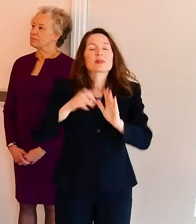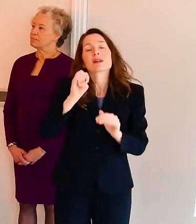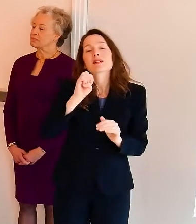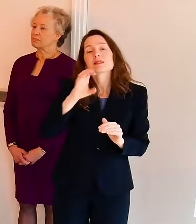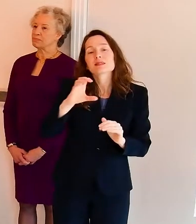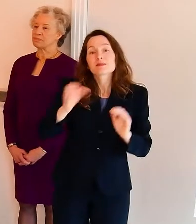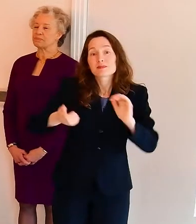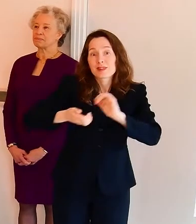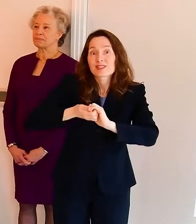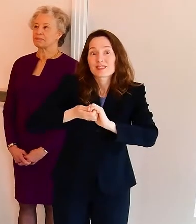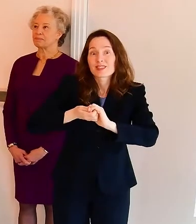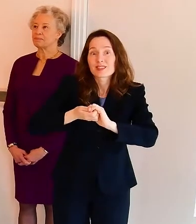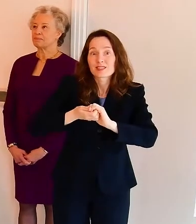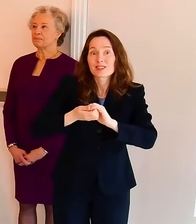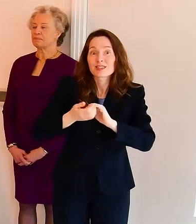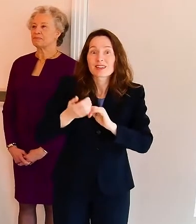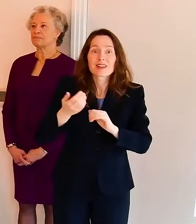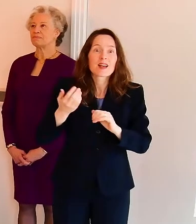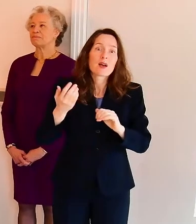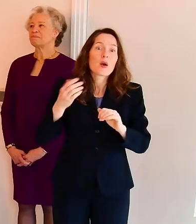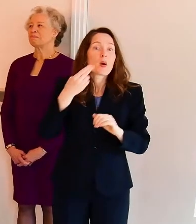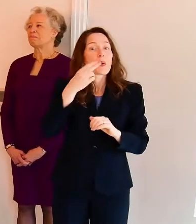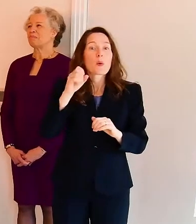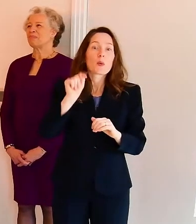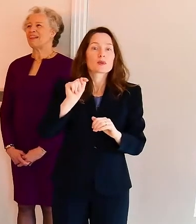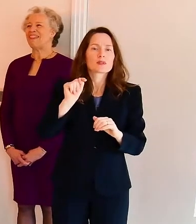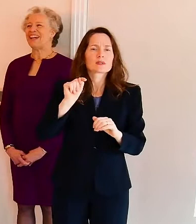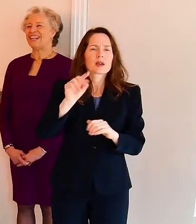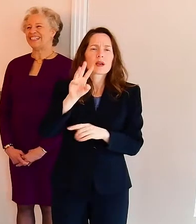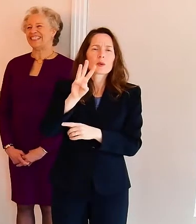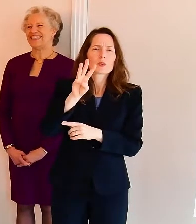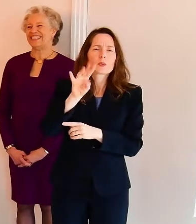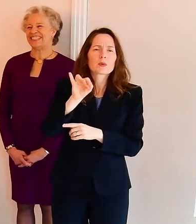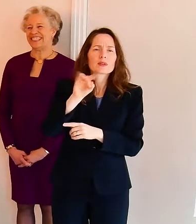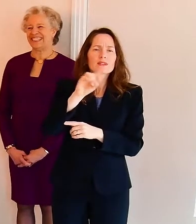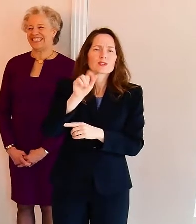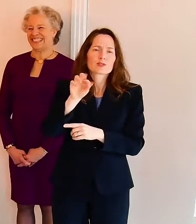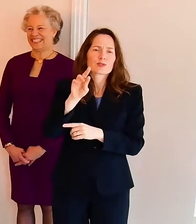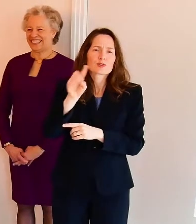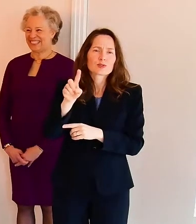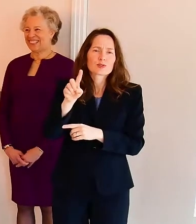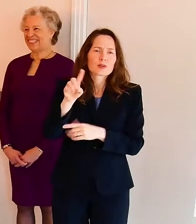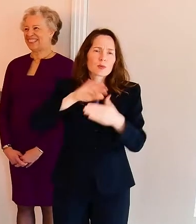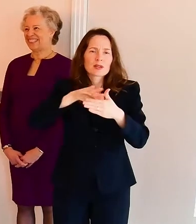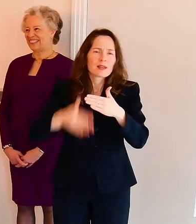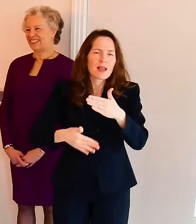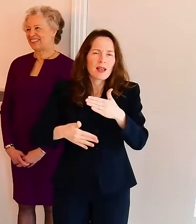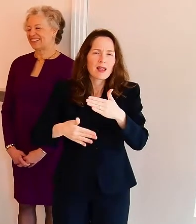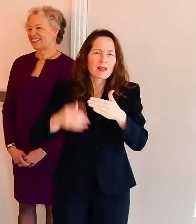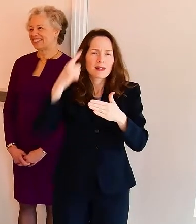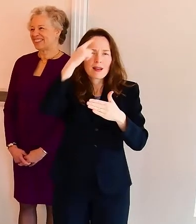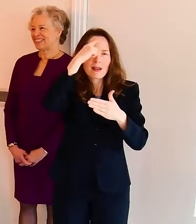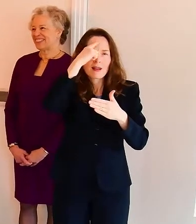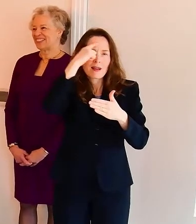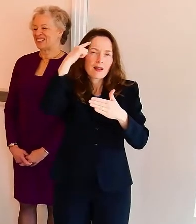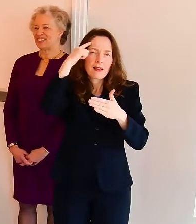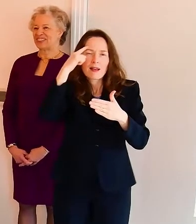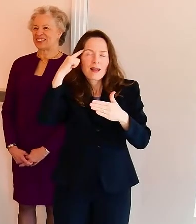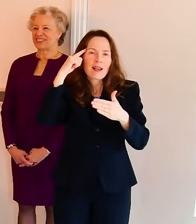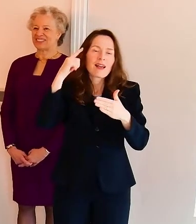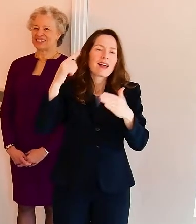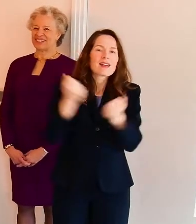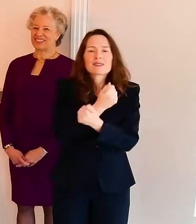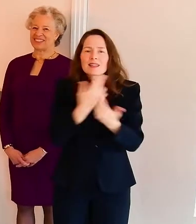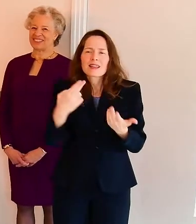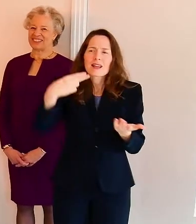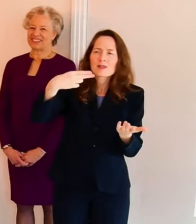hosted a Wizarding Weekend on magical Maine, bringing all things Harry Potter to historic